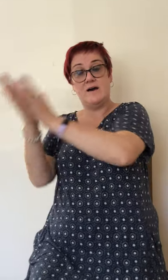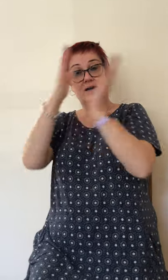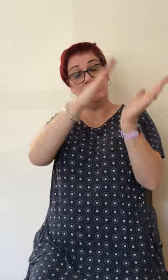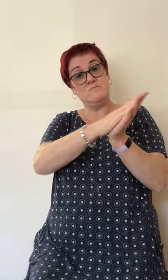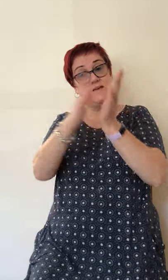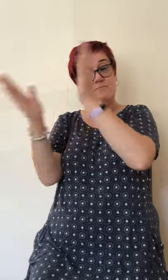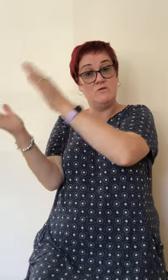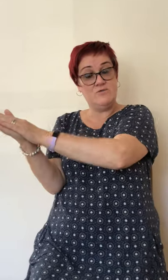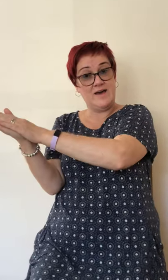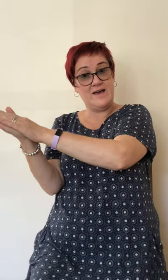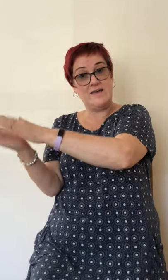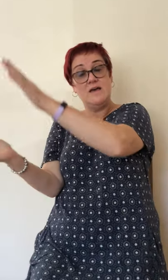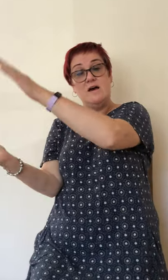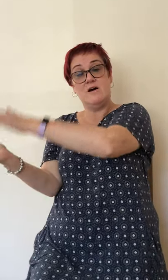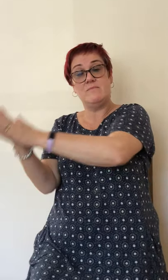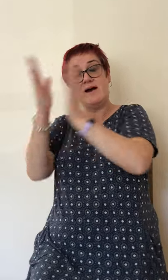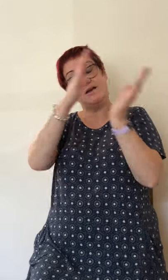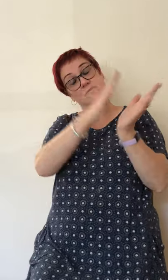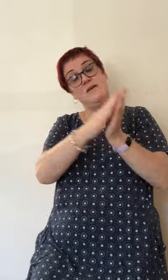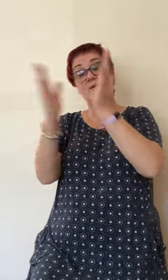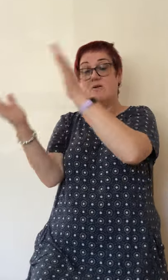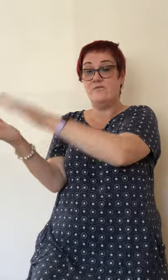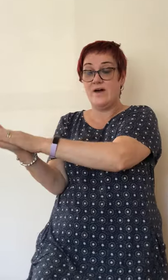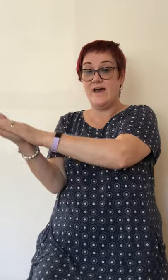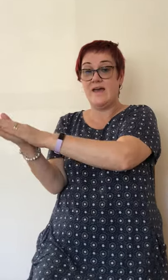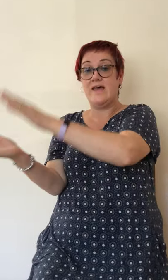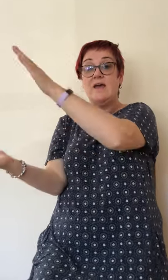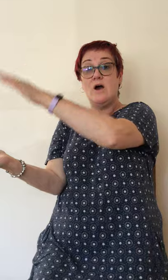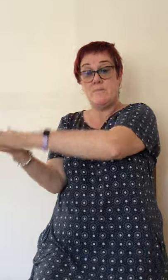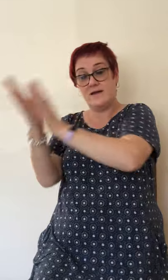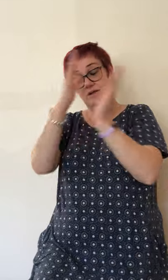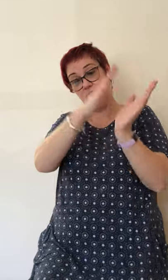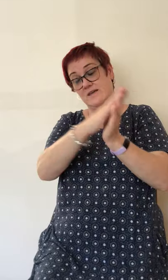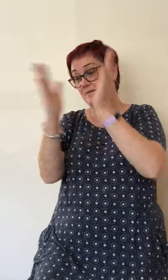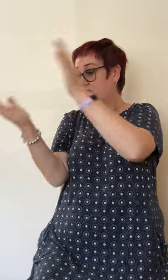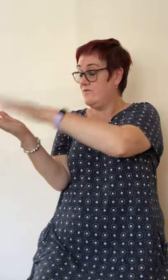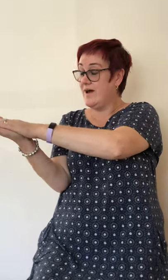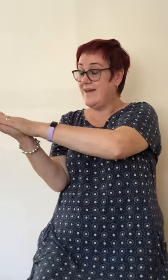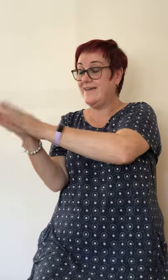my calai mou fe Bye.